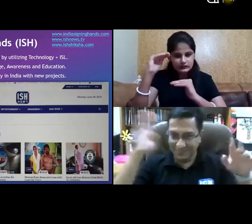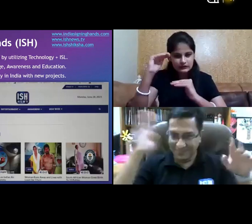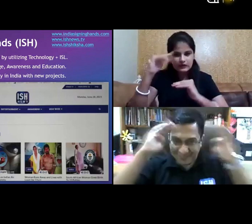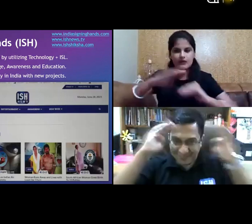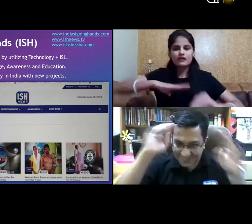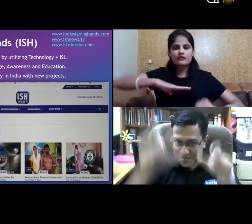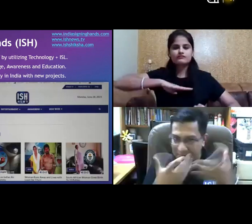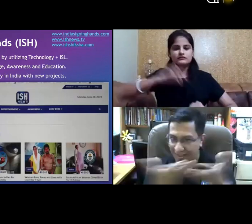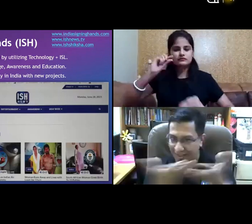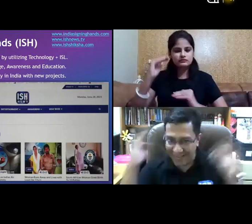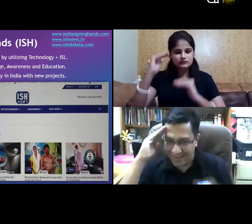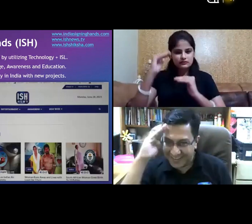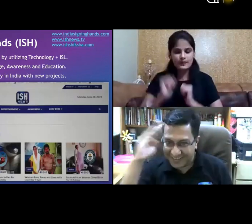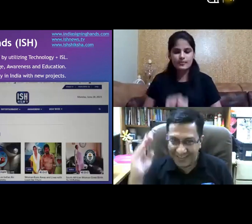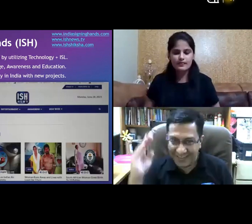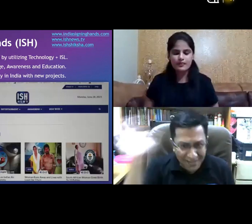Please Can you just? maybe have